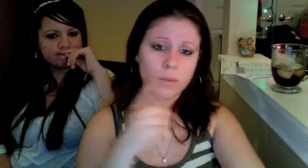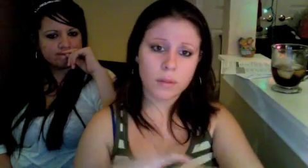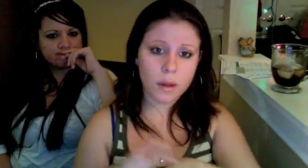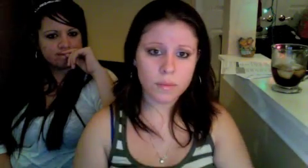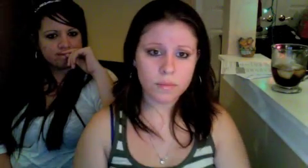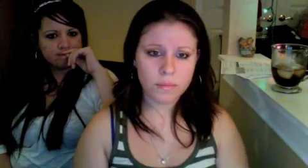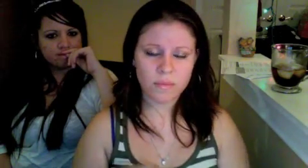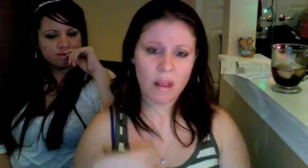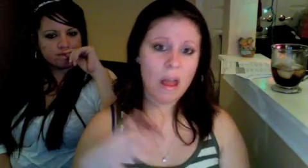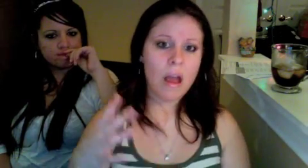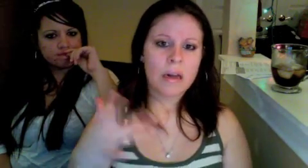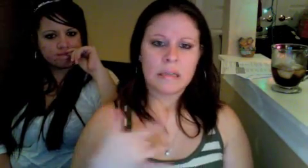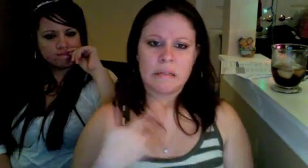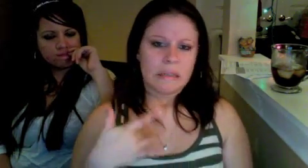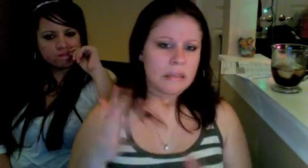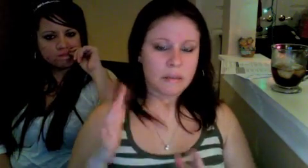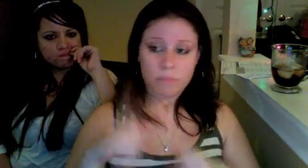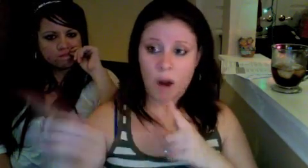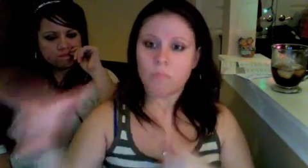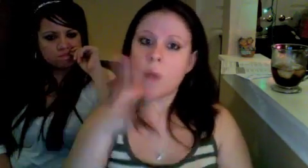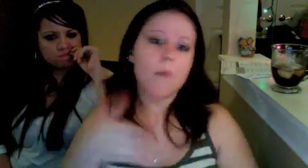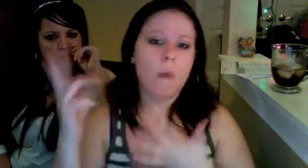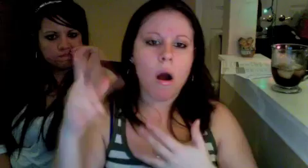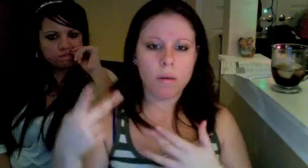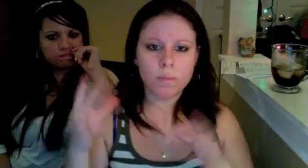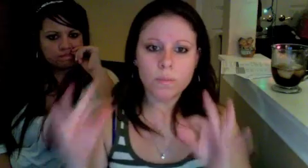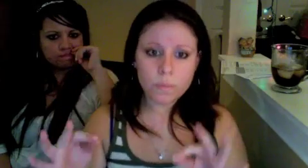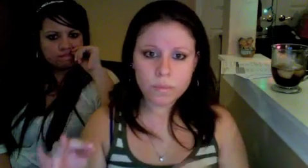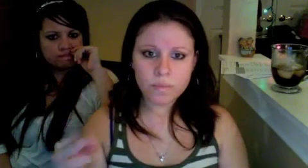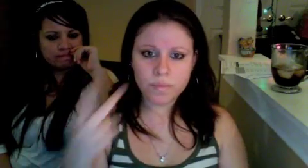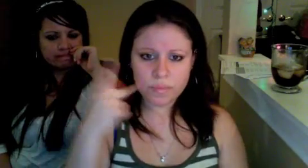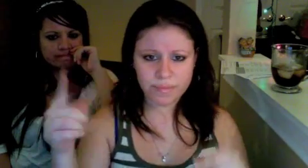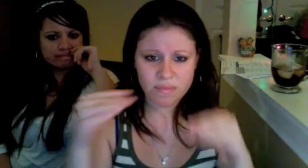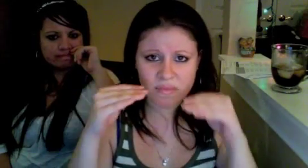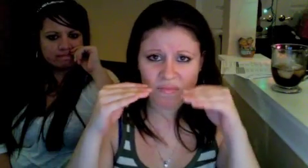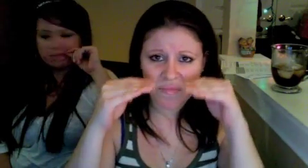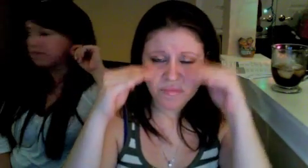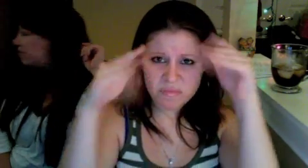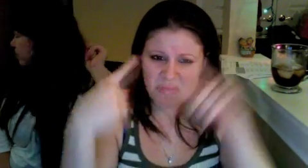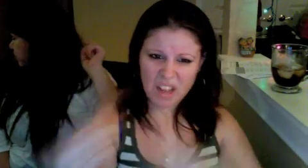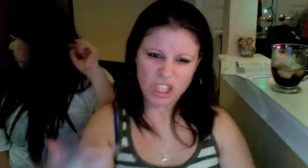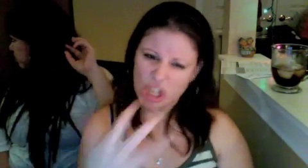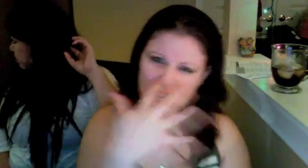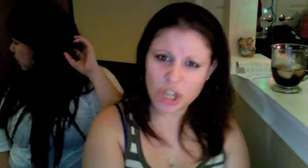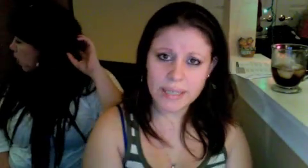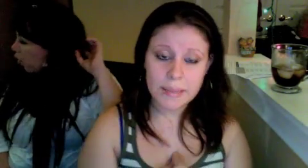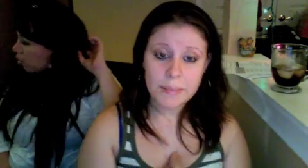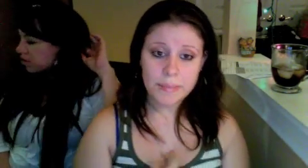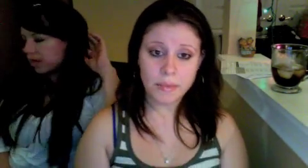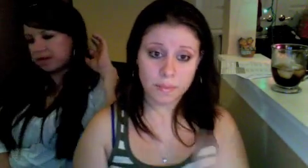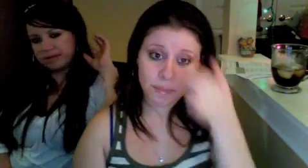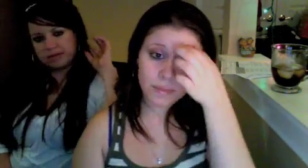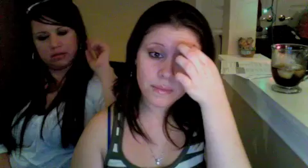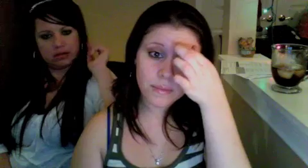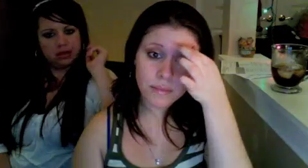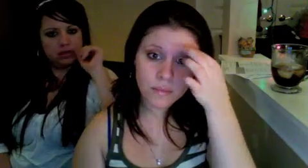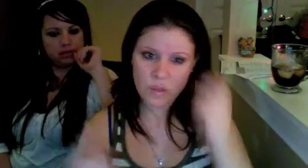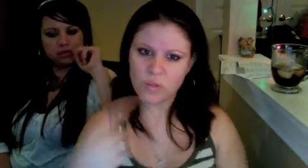I was inclined to ask about it, but she brought it up first. I saw a tear swelling up in her eye, and then she cursed. She told me where the letter was,